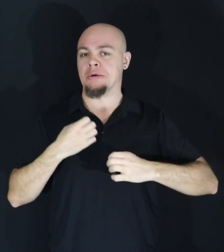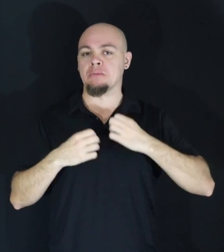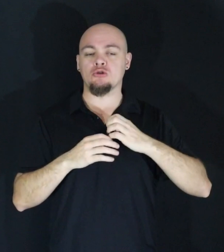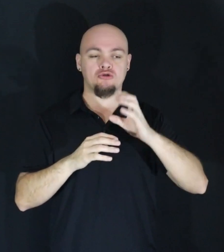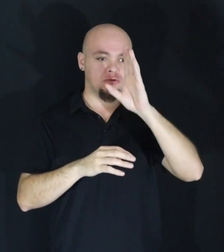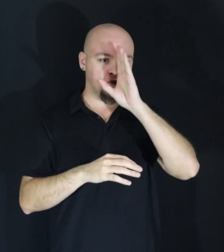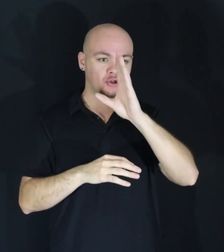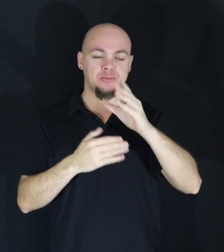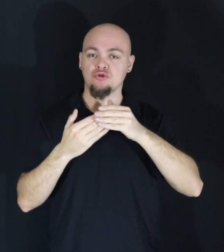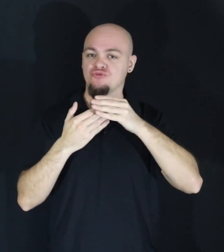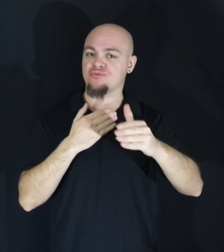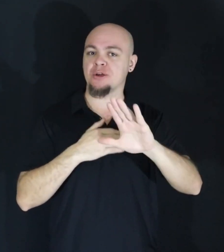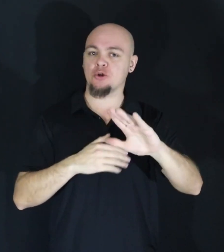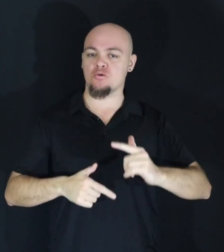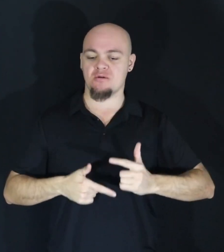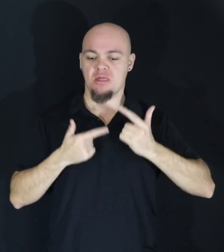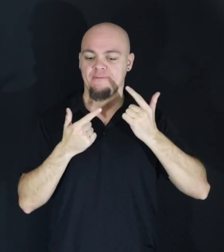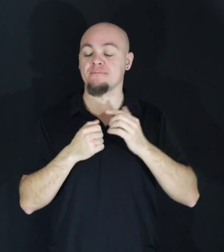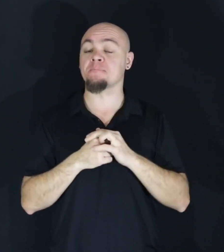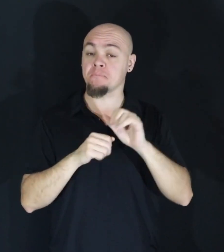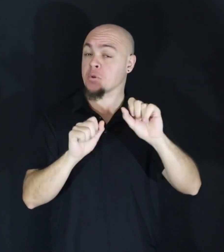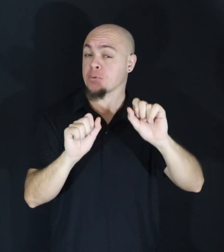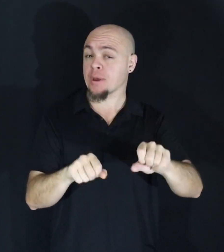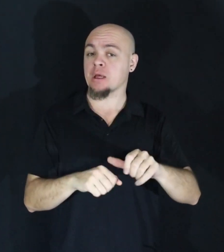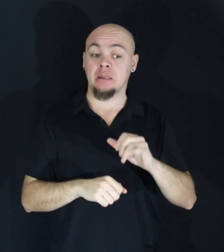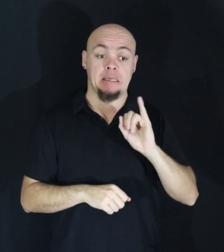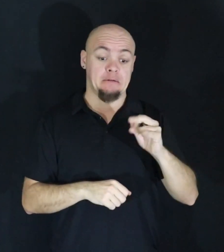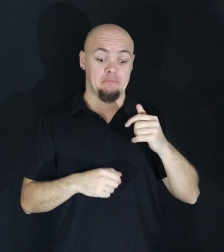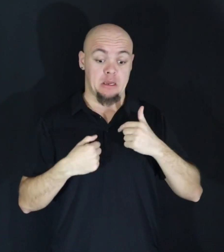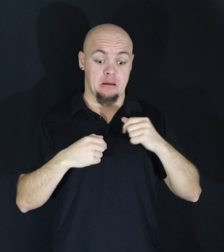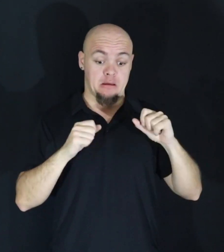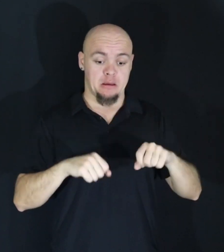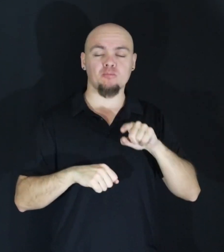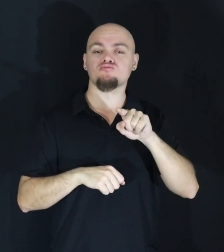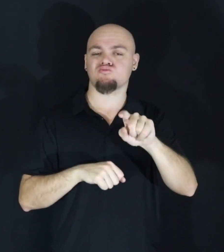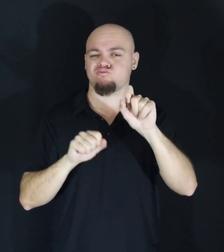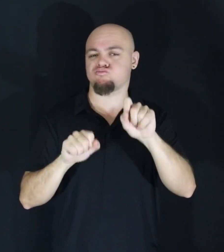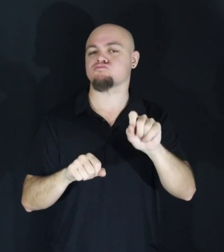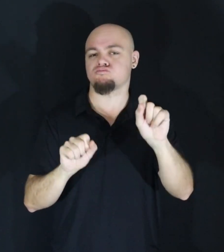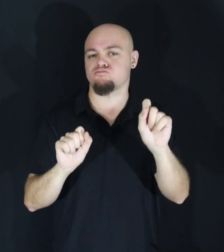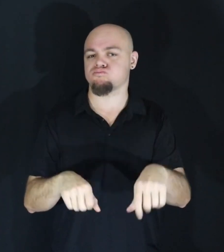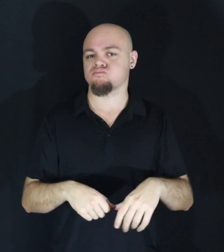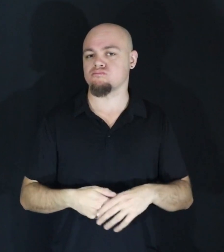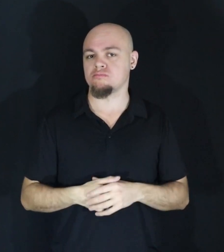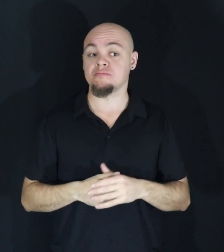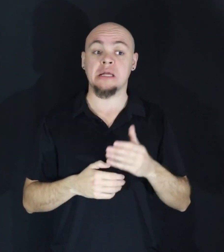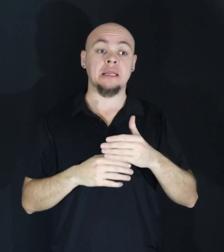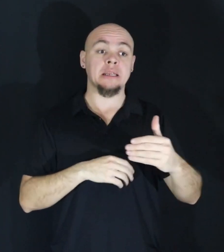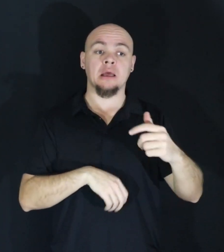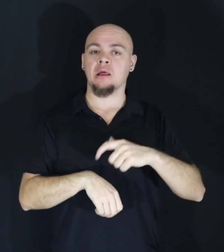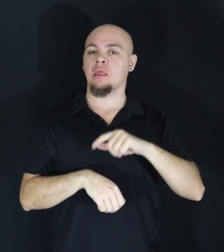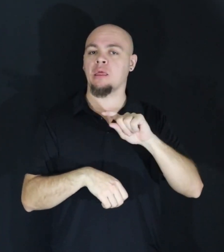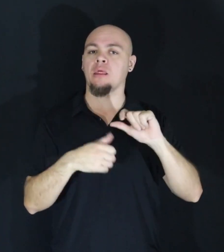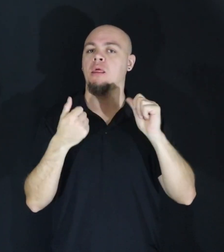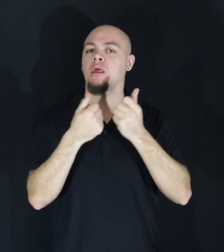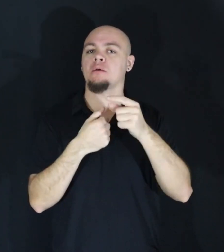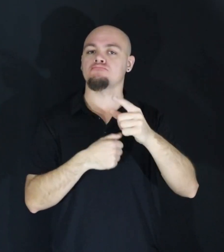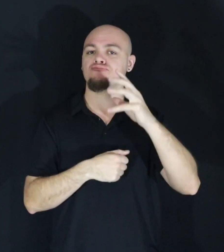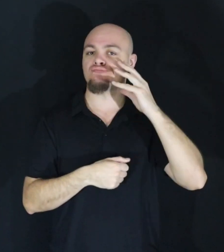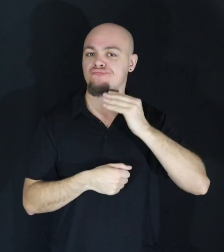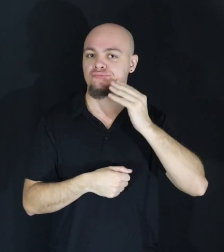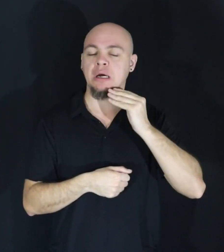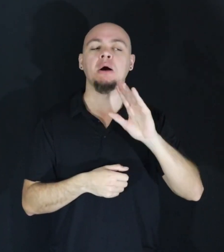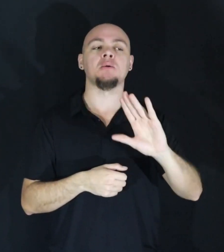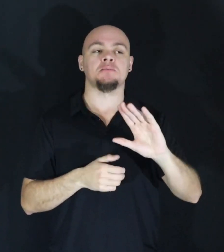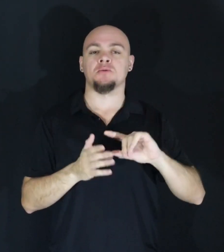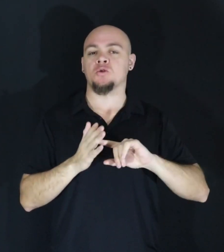life. You can do it. If I can do it, you can do it. Next time you're facing a challenge, feel free